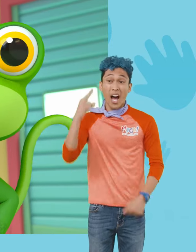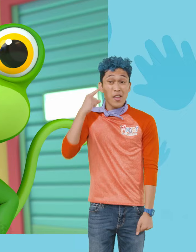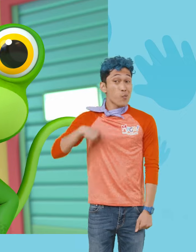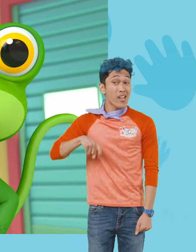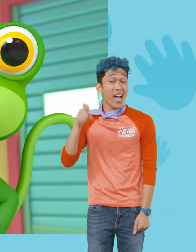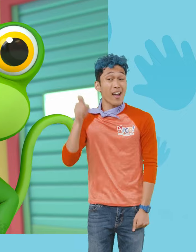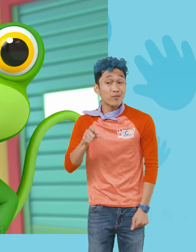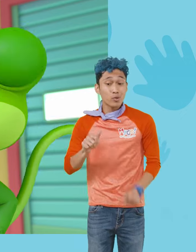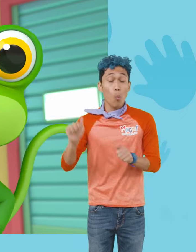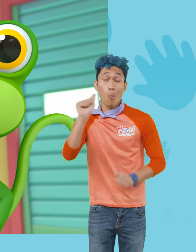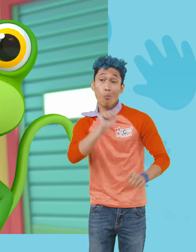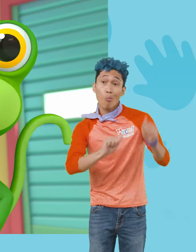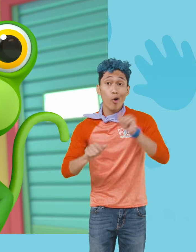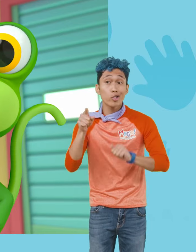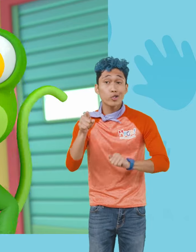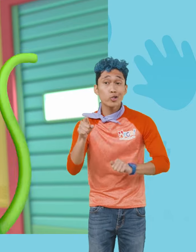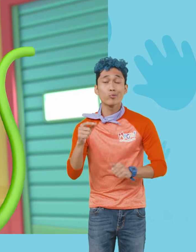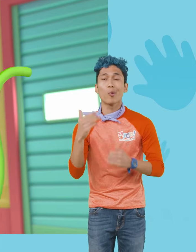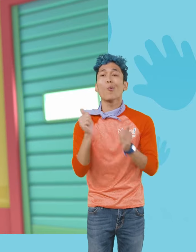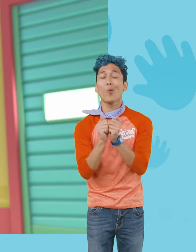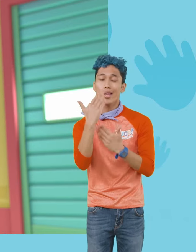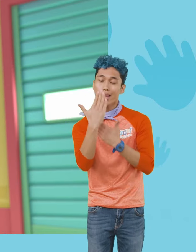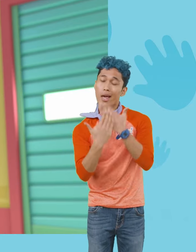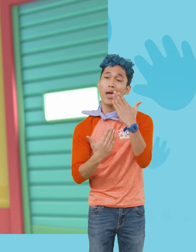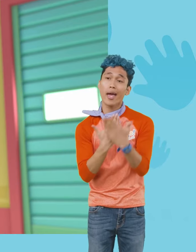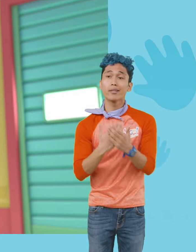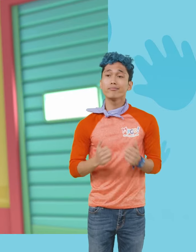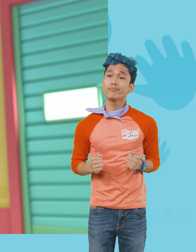I think we're going to have to wash you by hand.